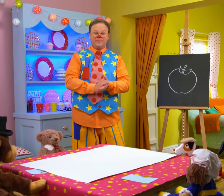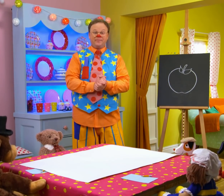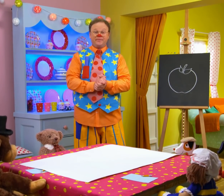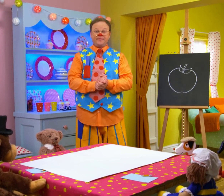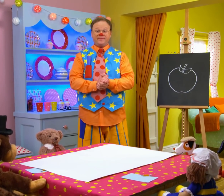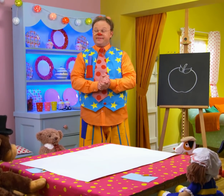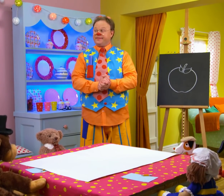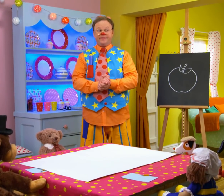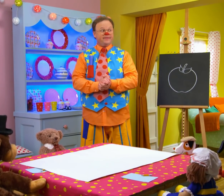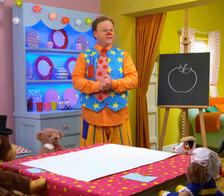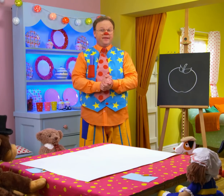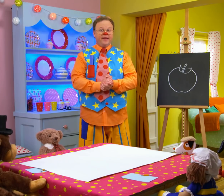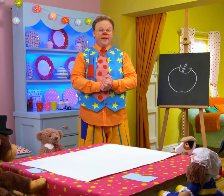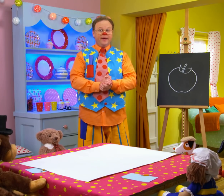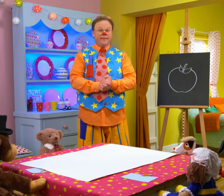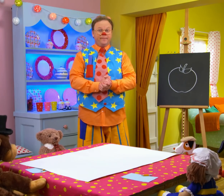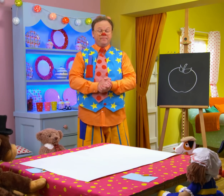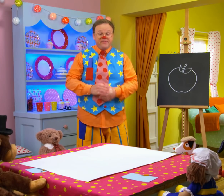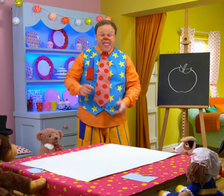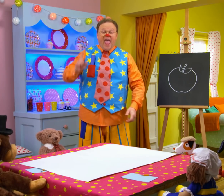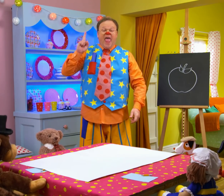your pupils going to paint with Teacher Tumble?